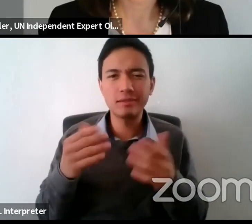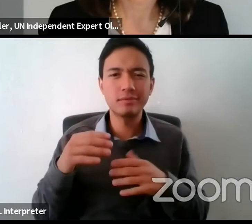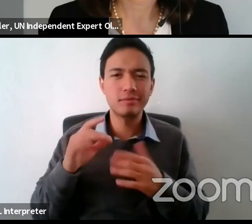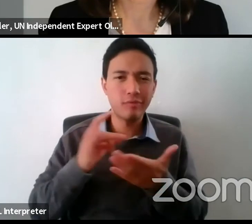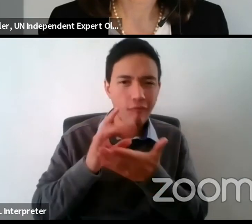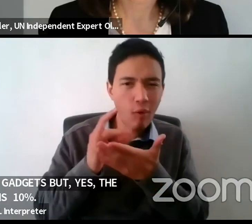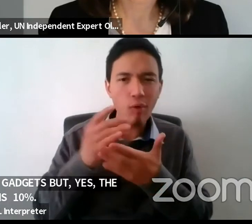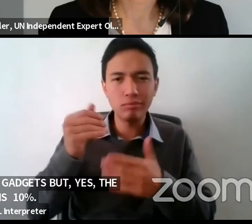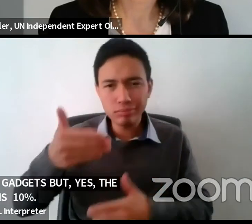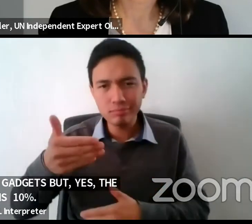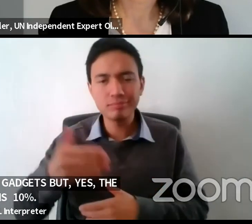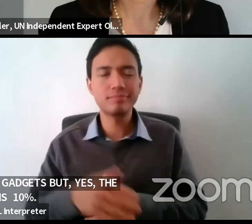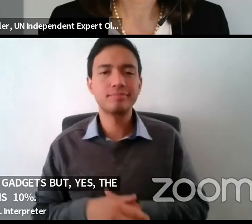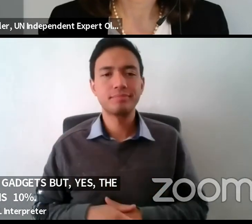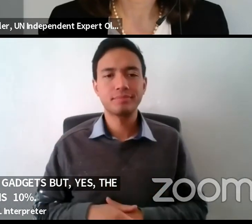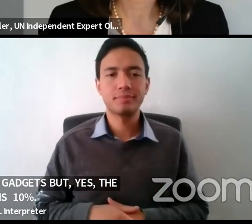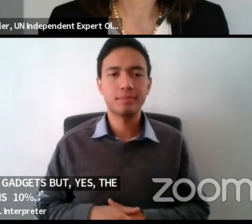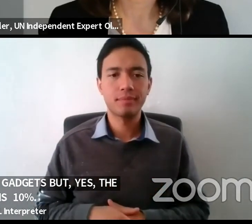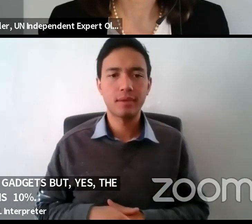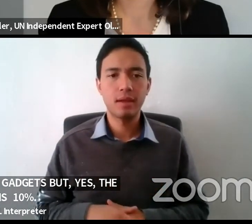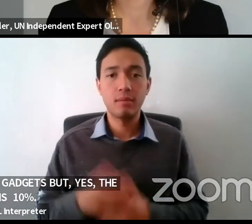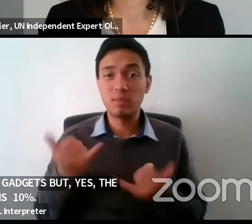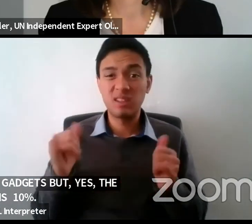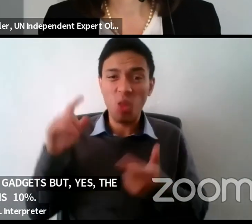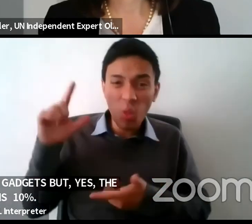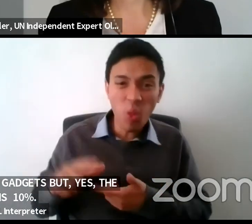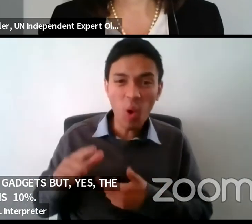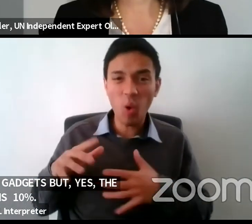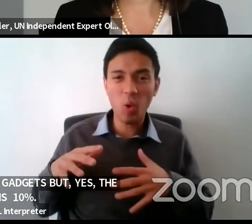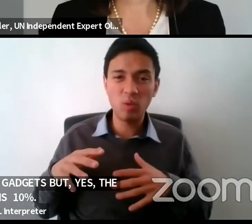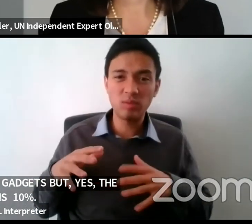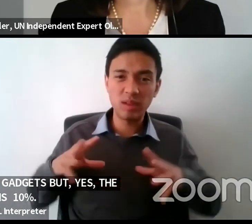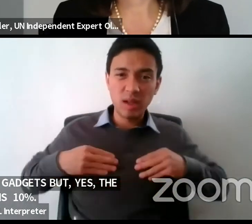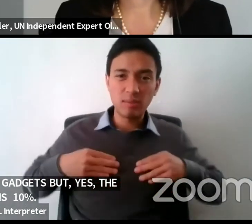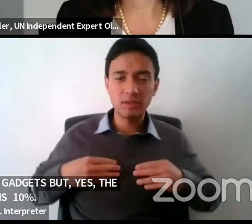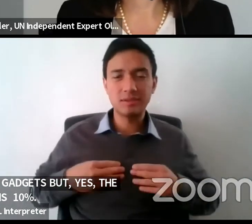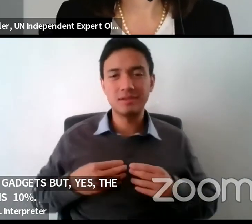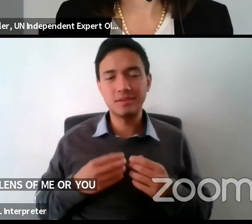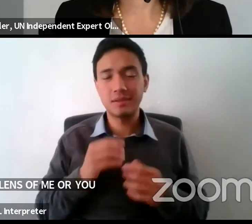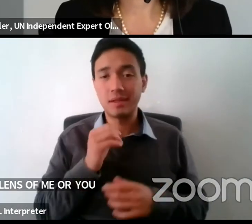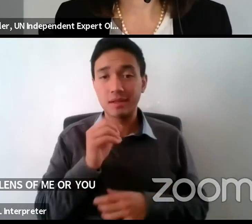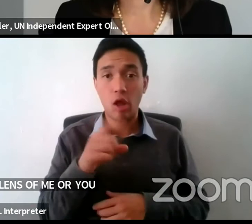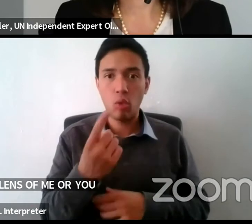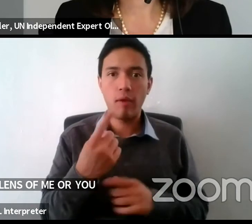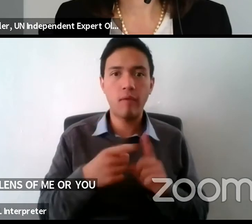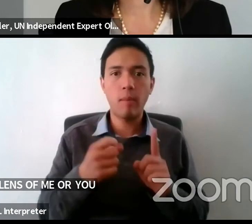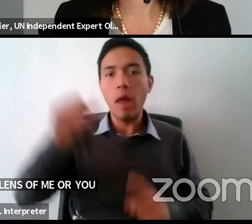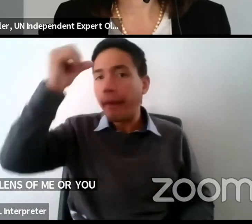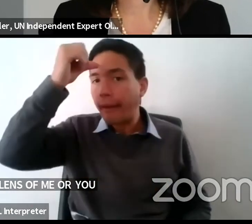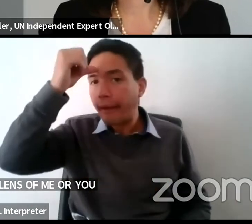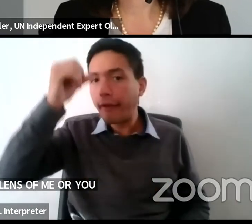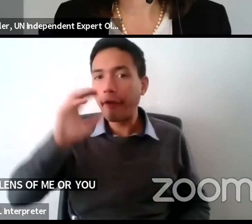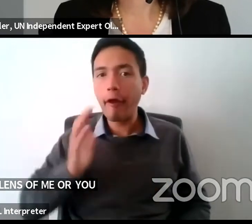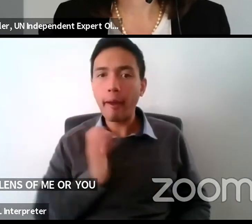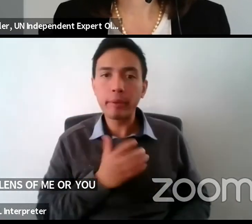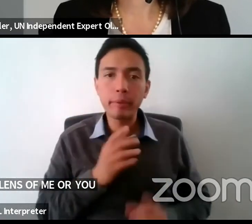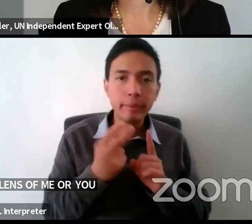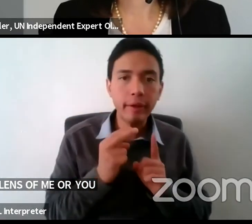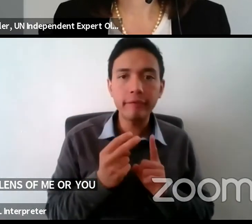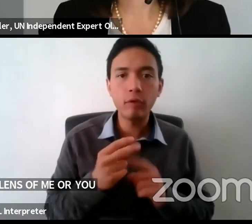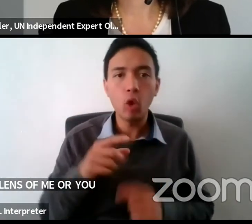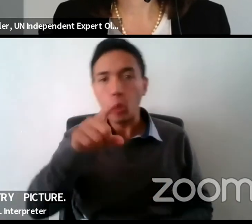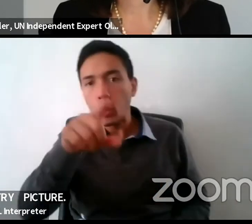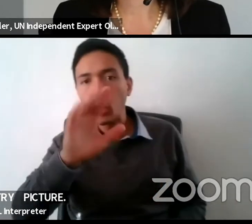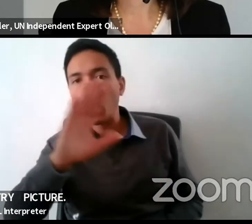see India from the lens of me or you probably. It has to be seen from a complete picture. So there is a huge gap still,